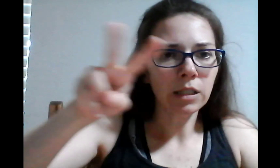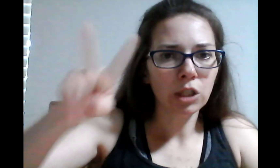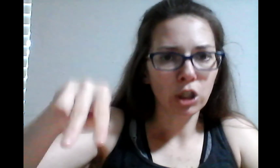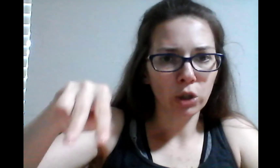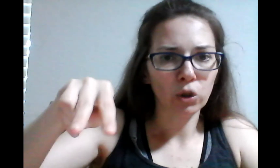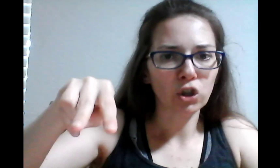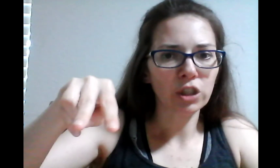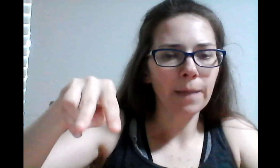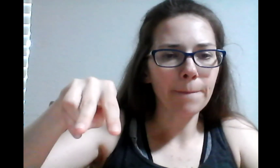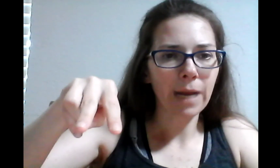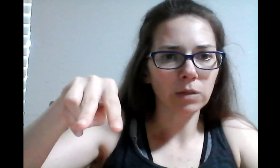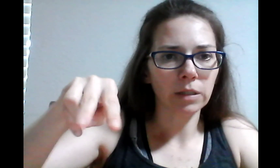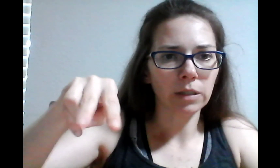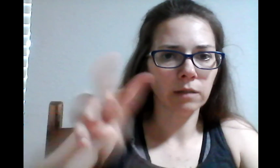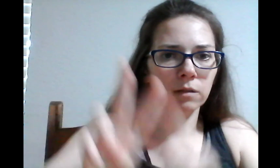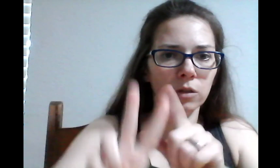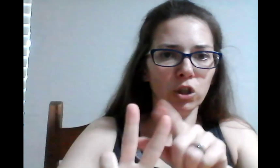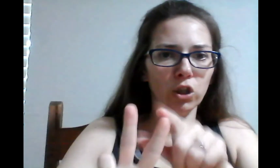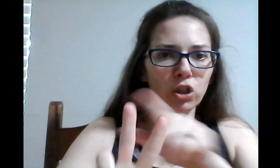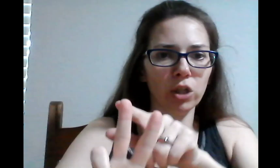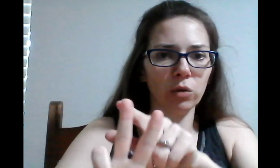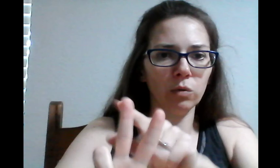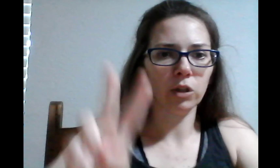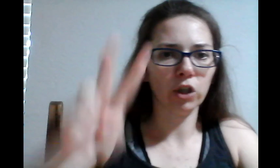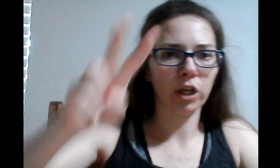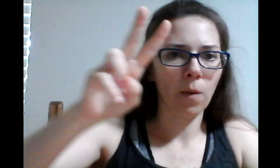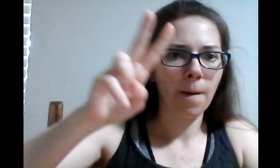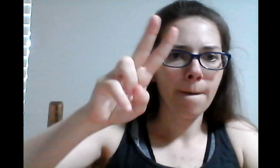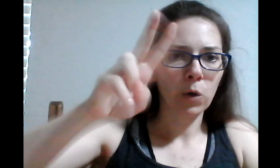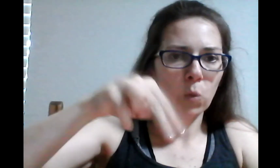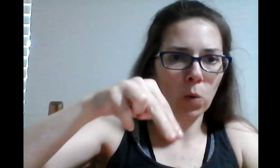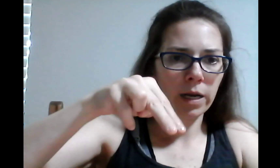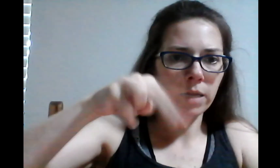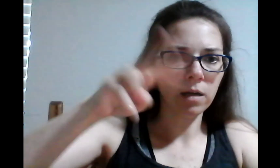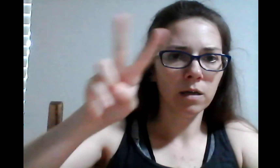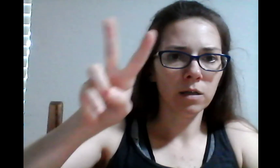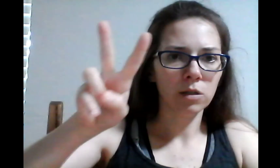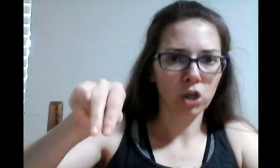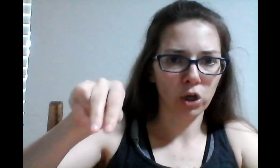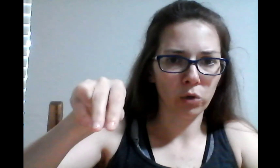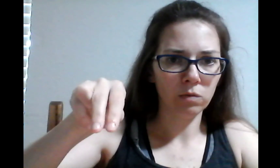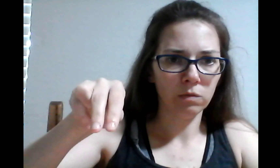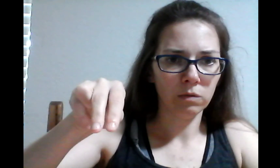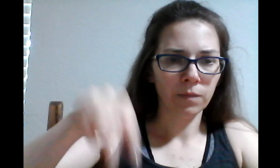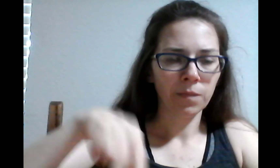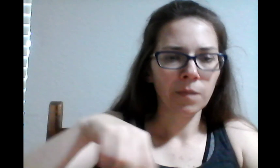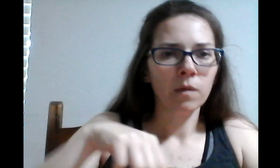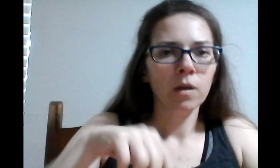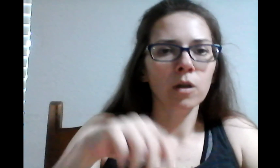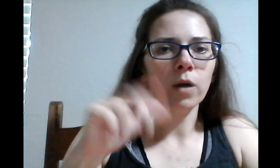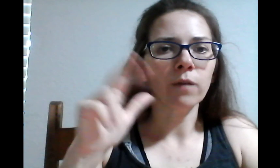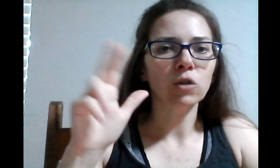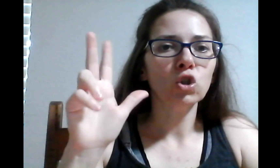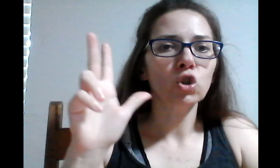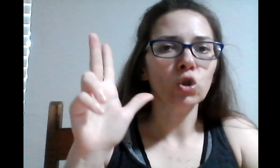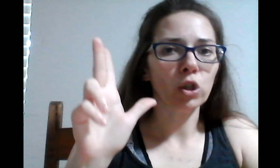22. You're just going to bounce it. You do your 2. You're going to go 22. You have